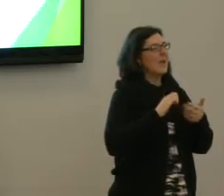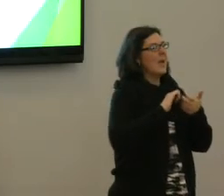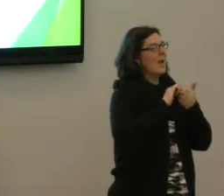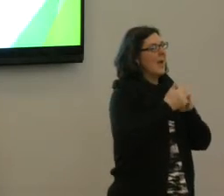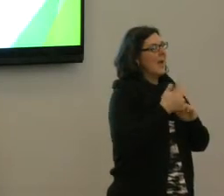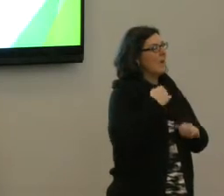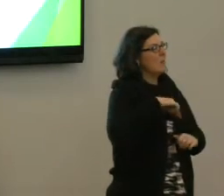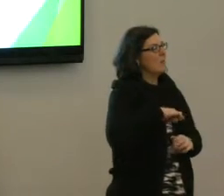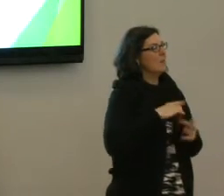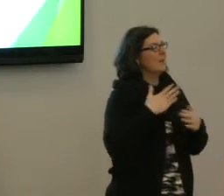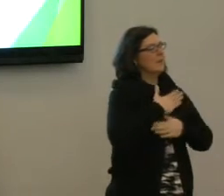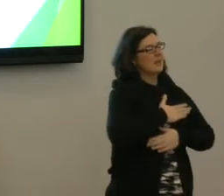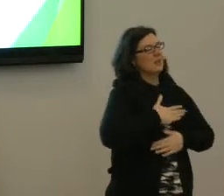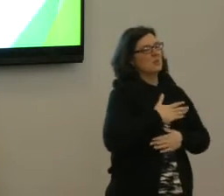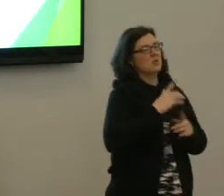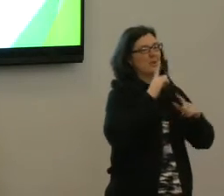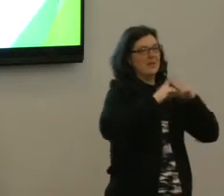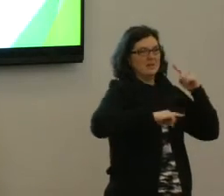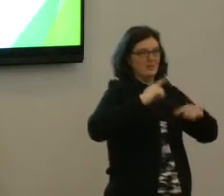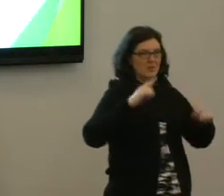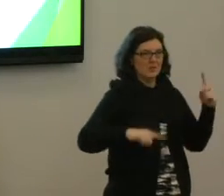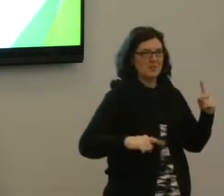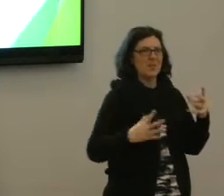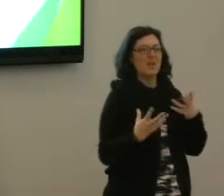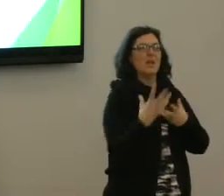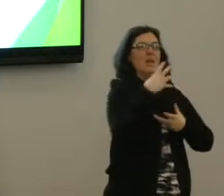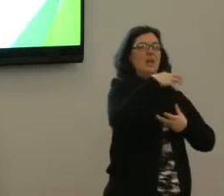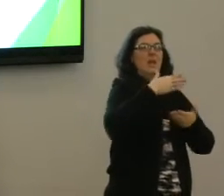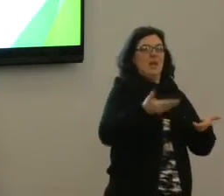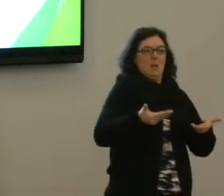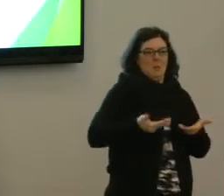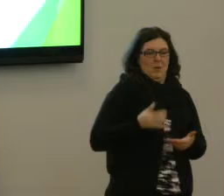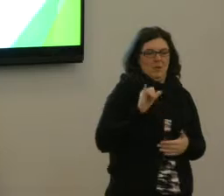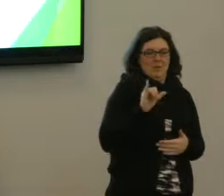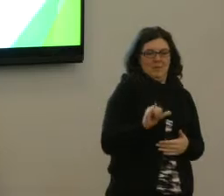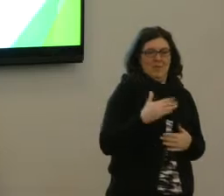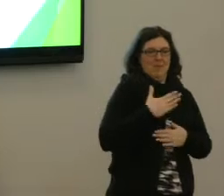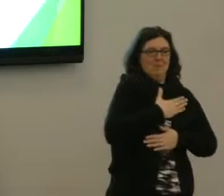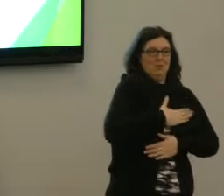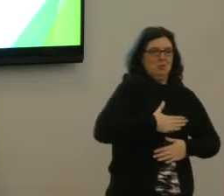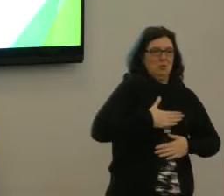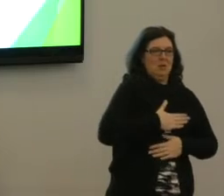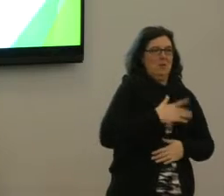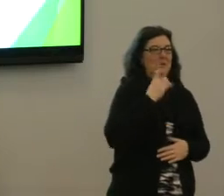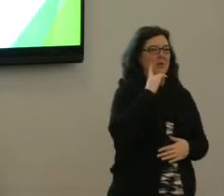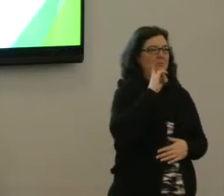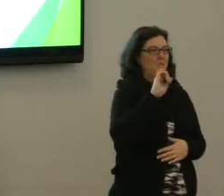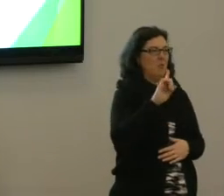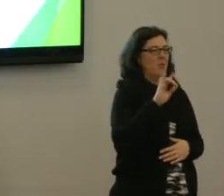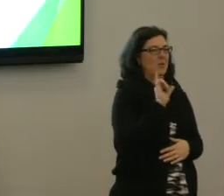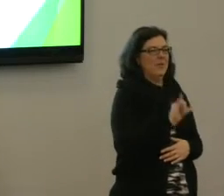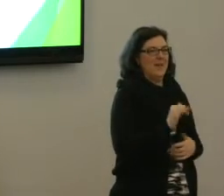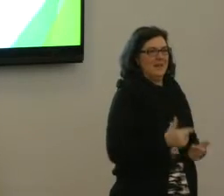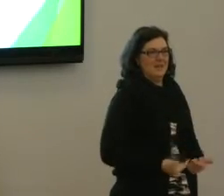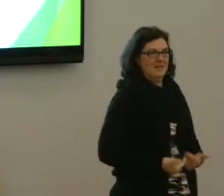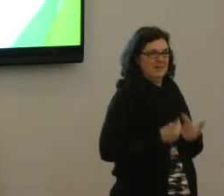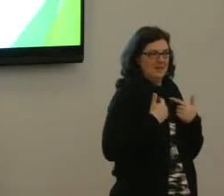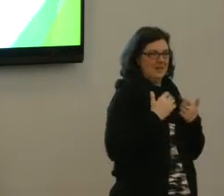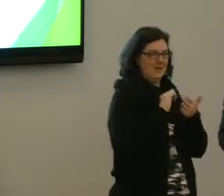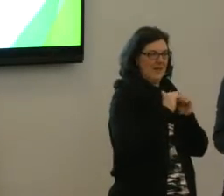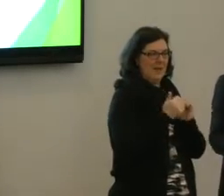enjoy that diversity and welcome that, and that's part of the enjoyment about the thing of life. Hospitality,